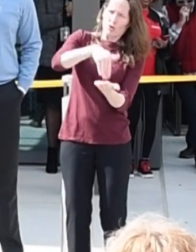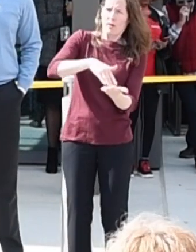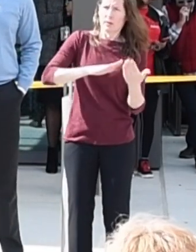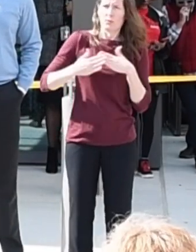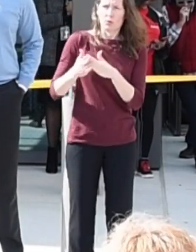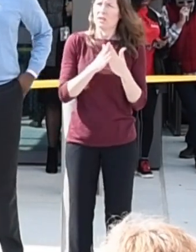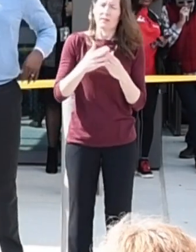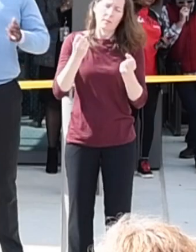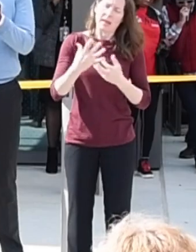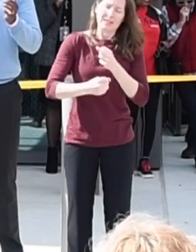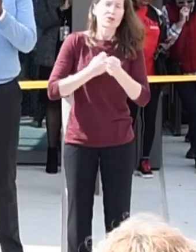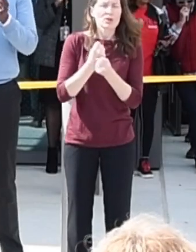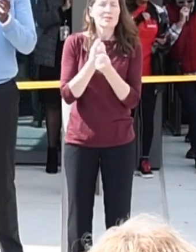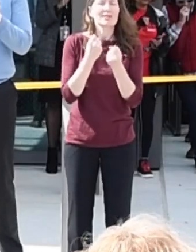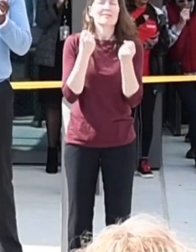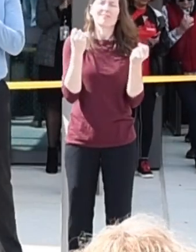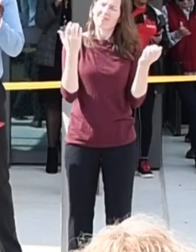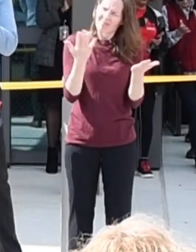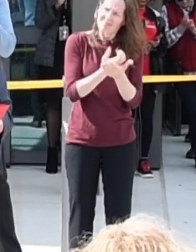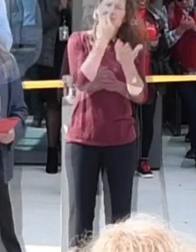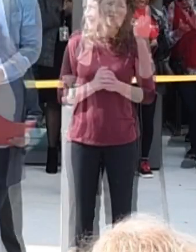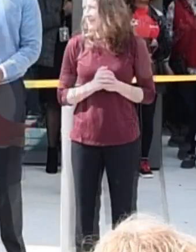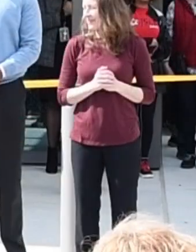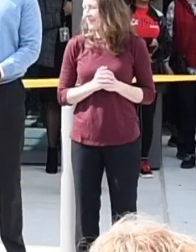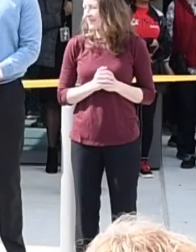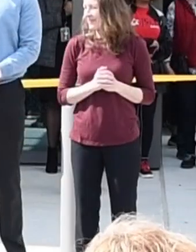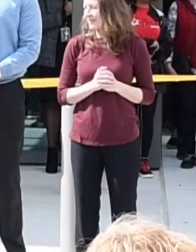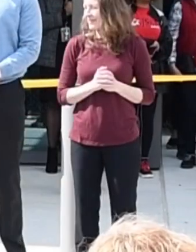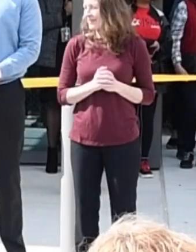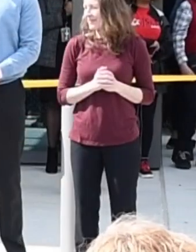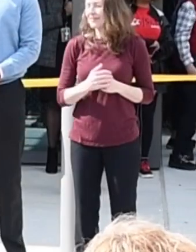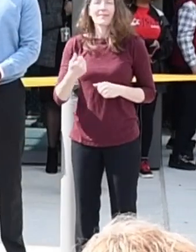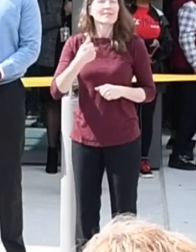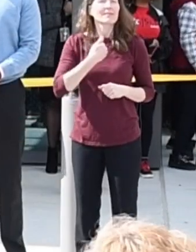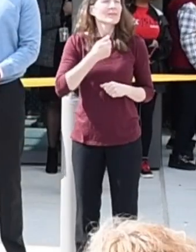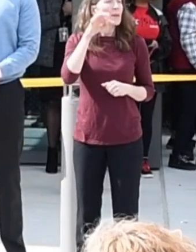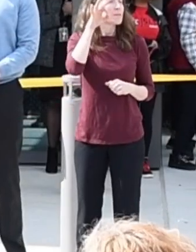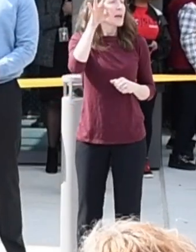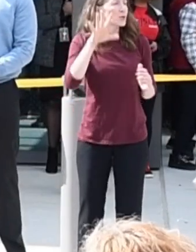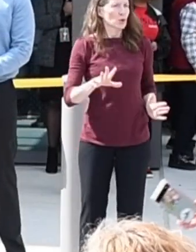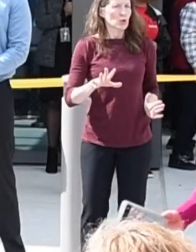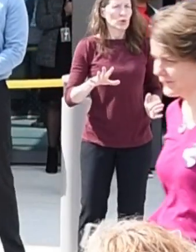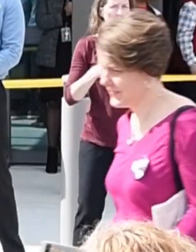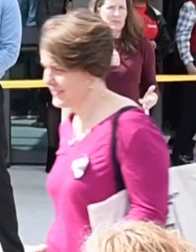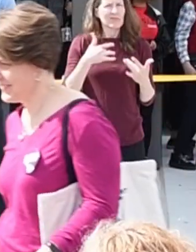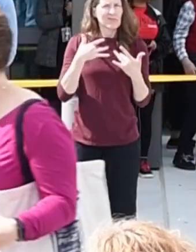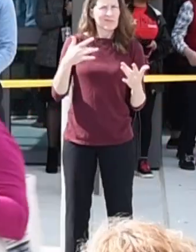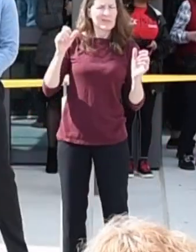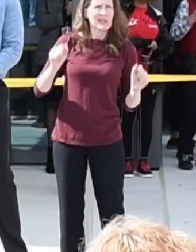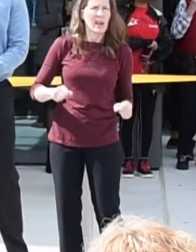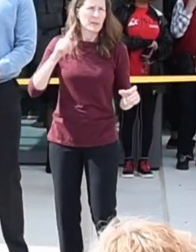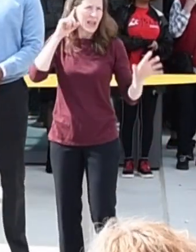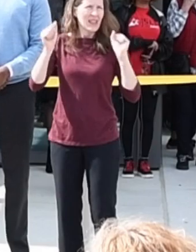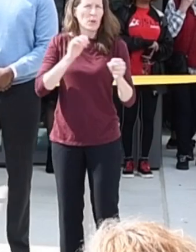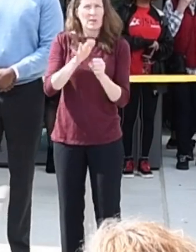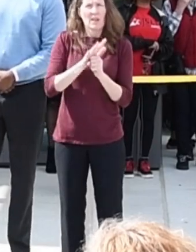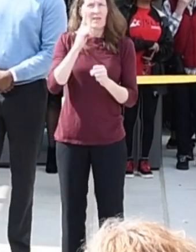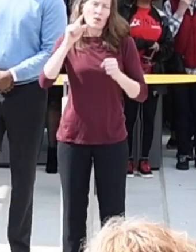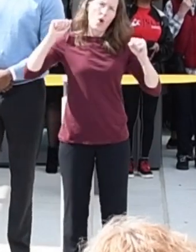to celebrate. Thank you. As a pastor, I think I can speak loud enough for everybody to